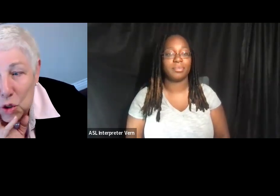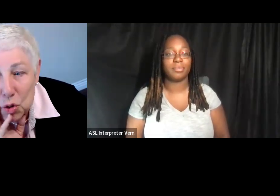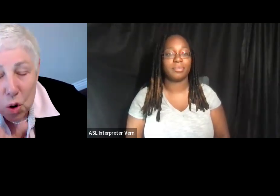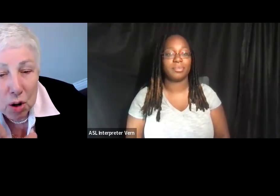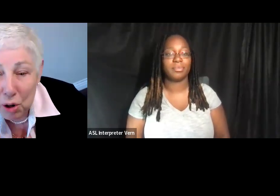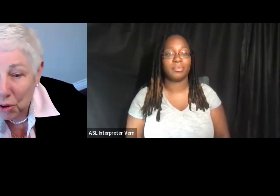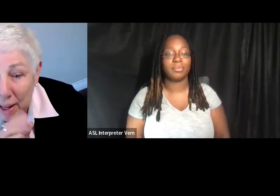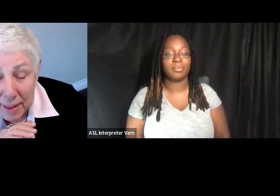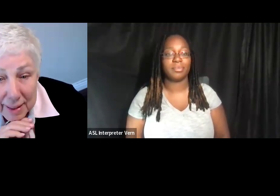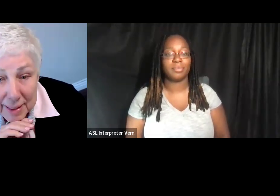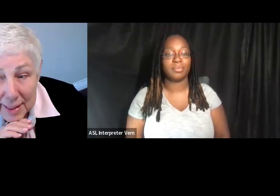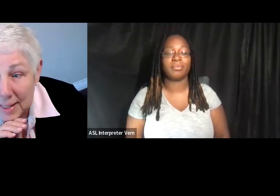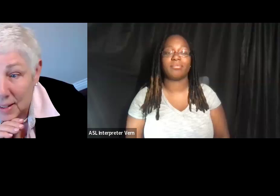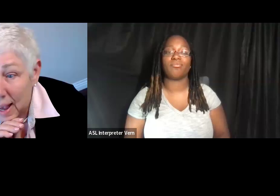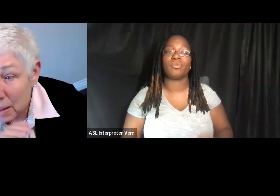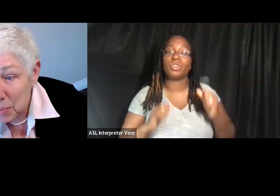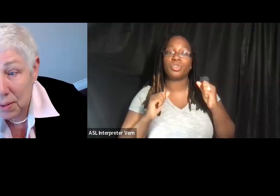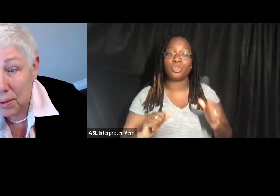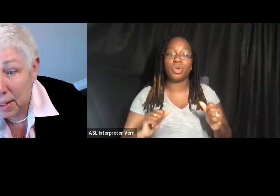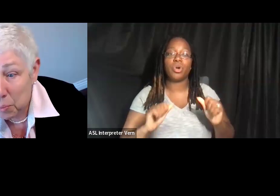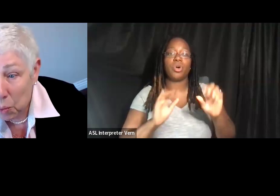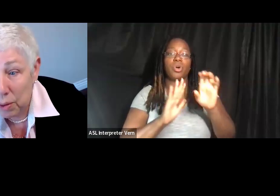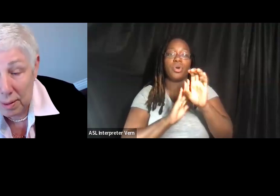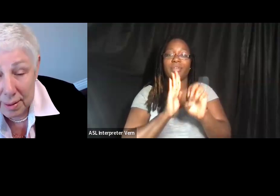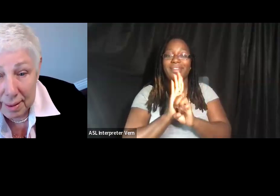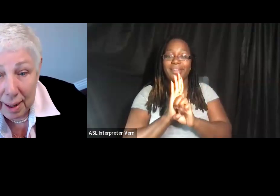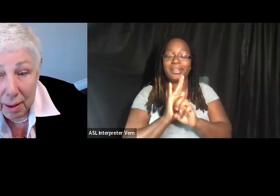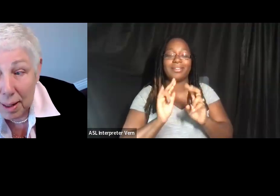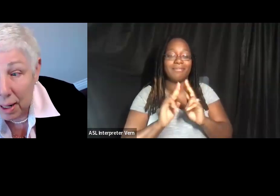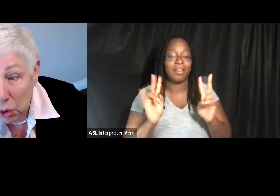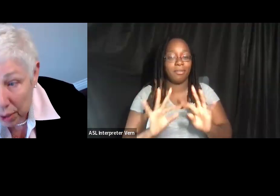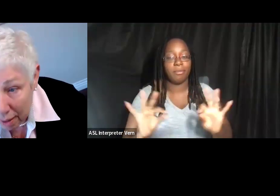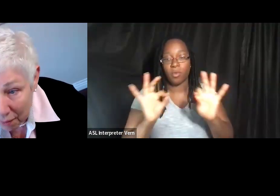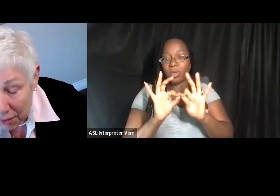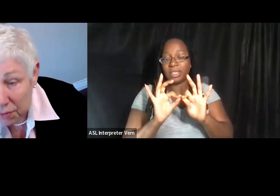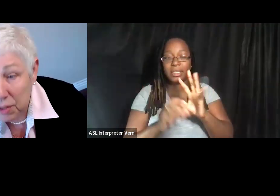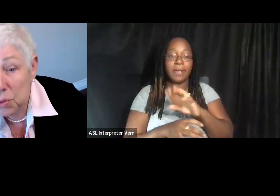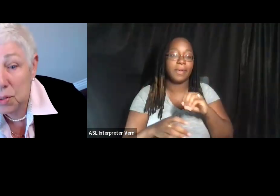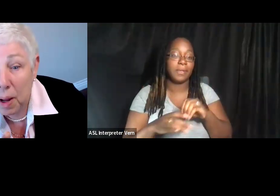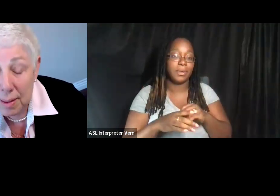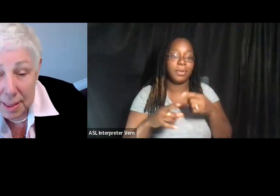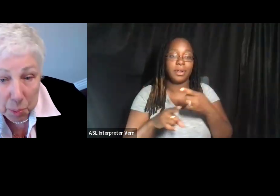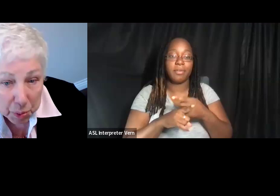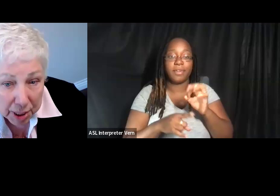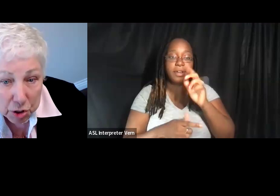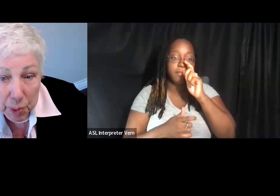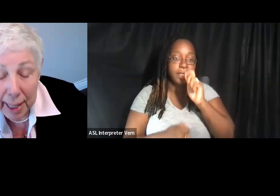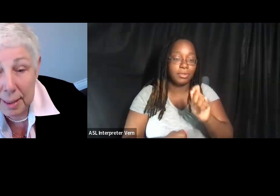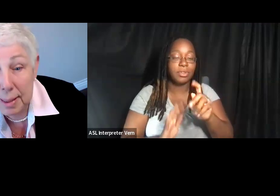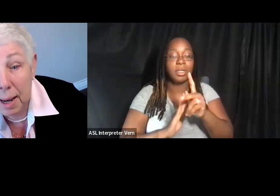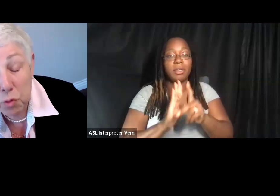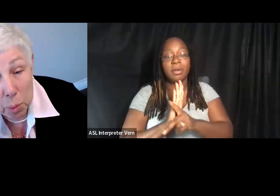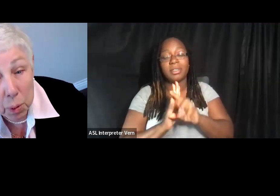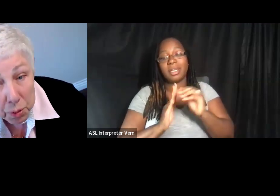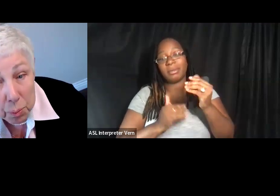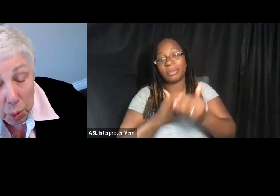A strong code of ethics is absolutely important, including conflict of interest policies and procedures related